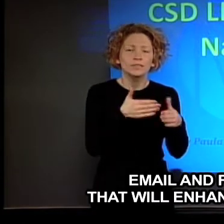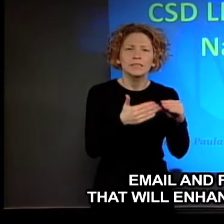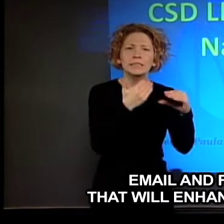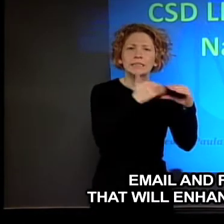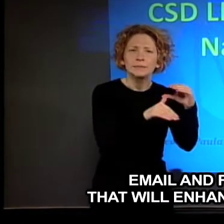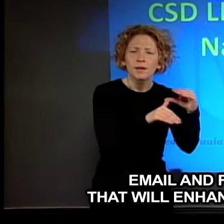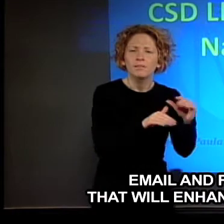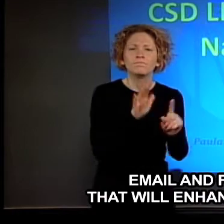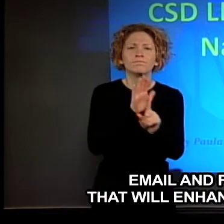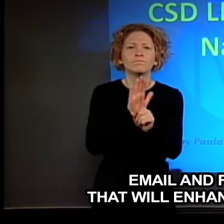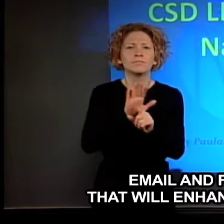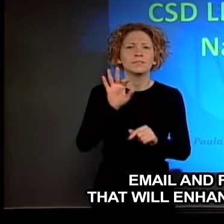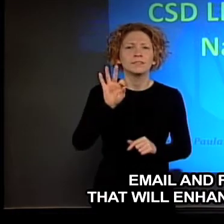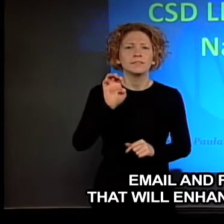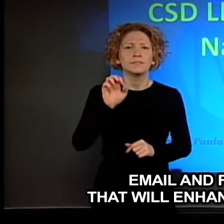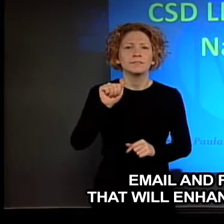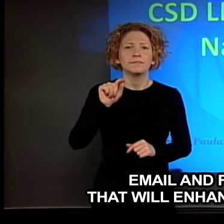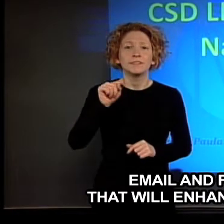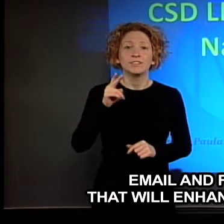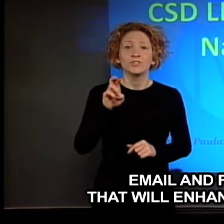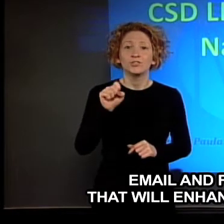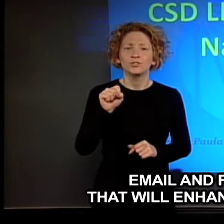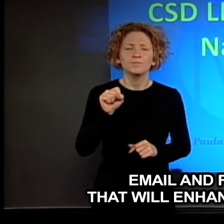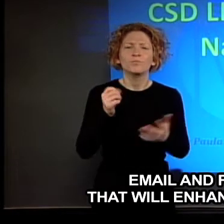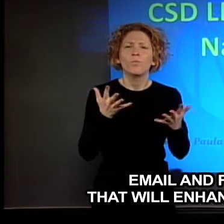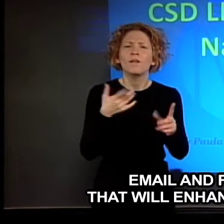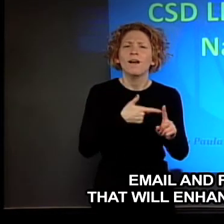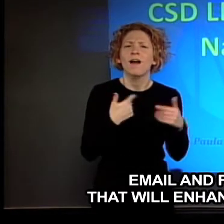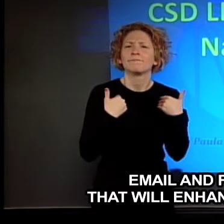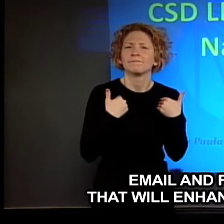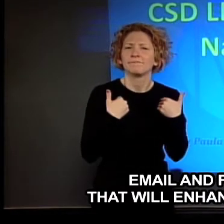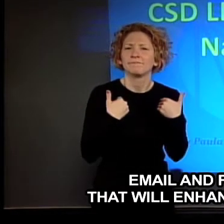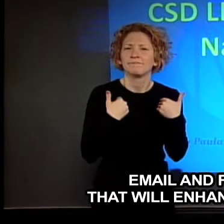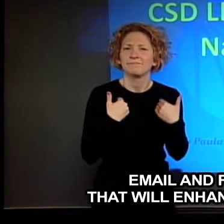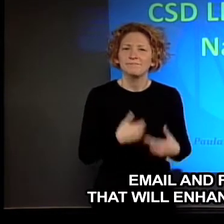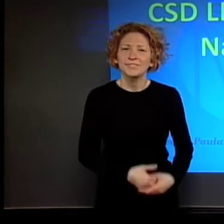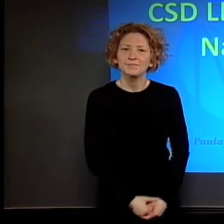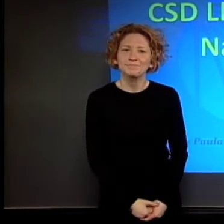on email and features that will enhance its usage.